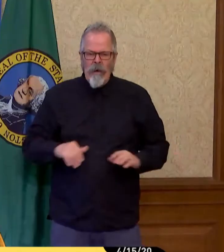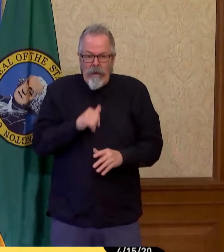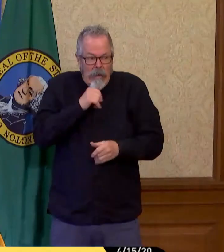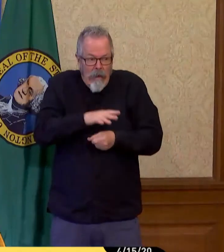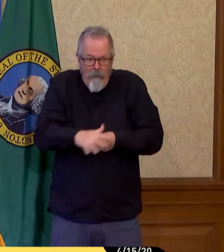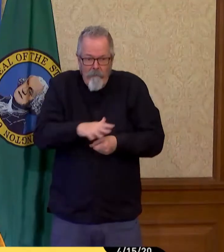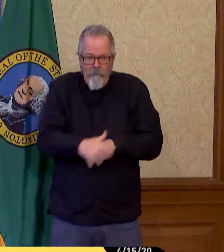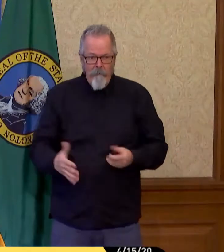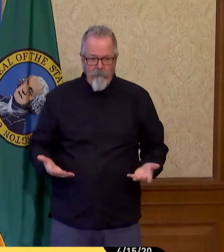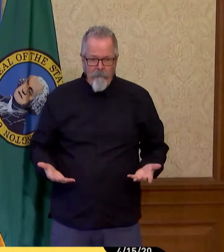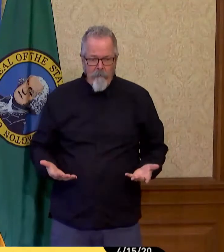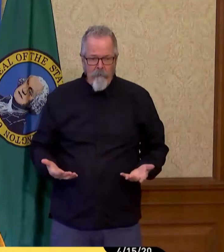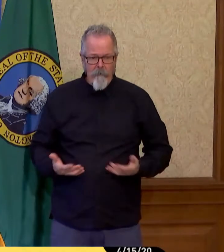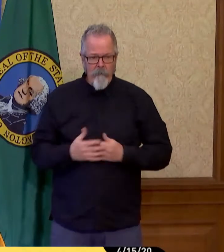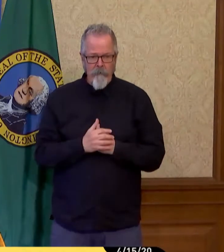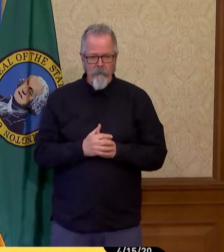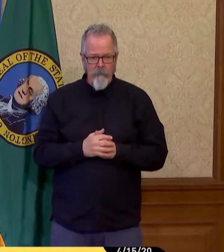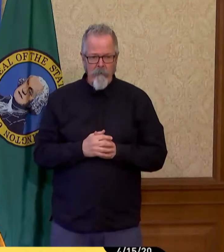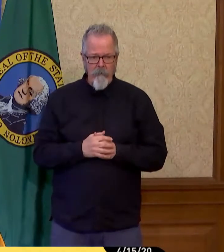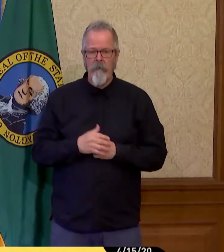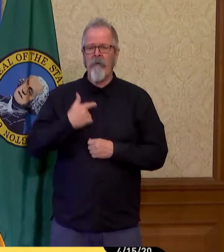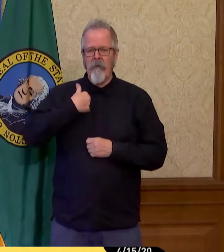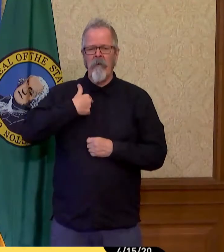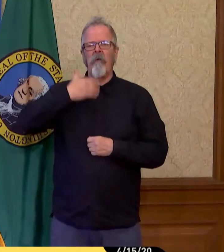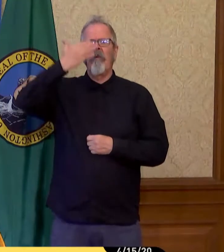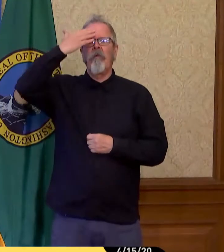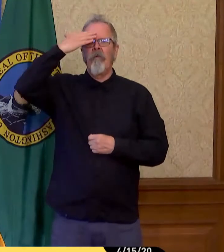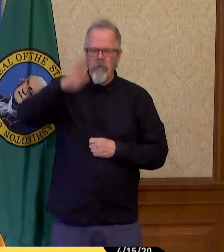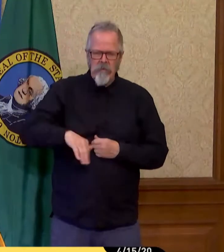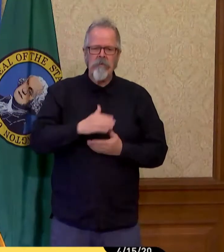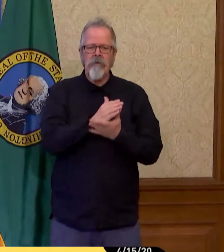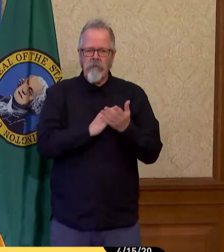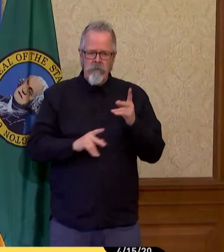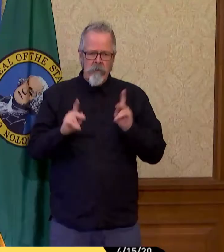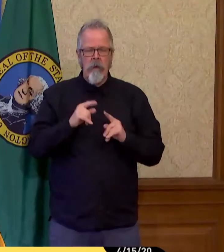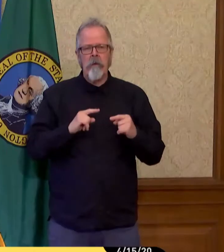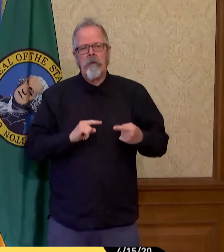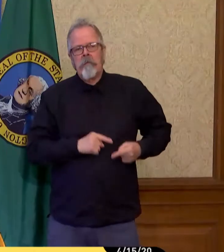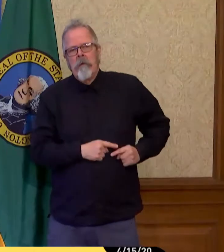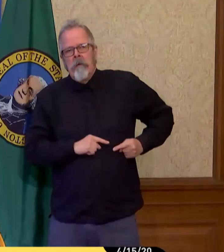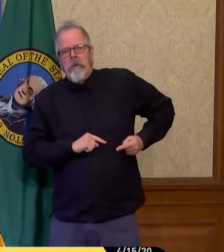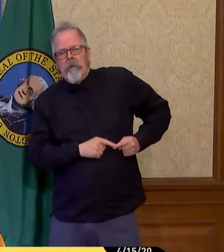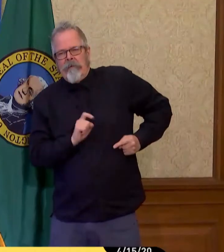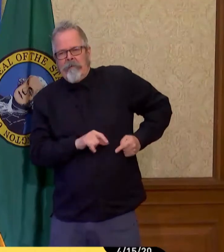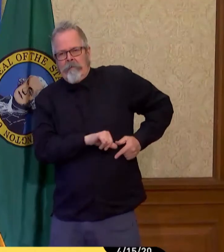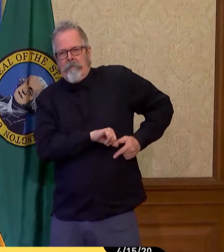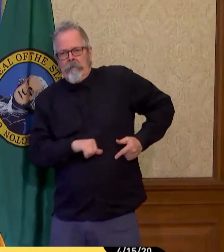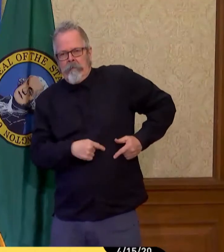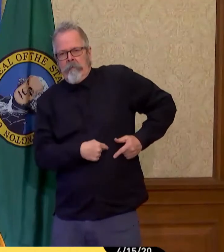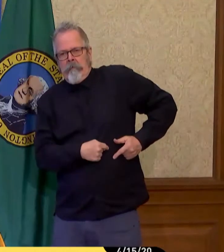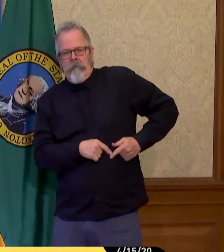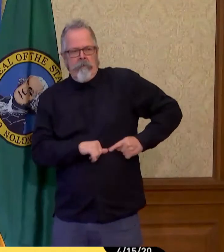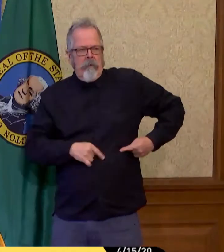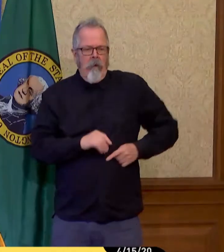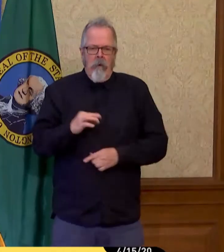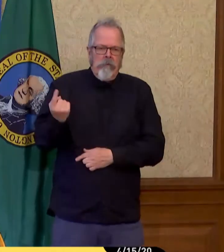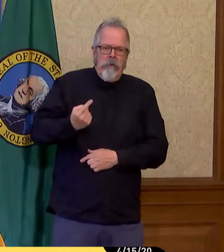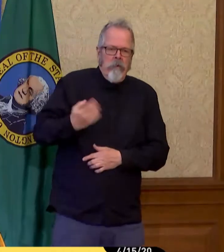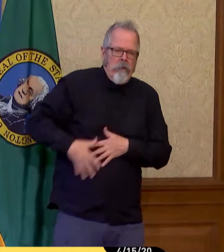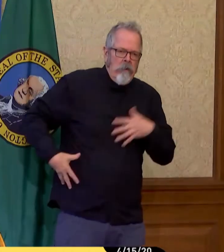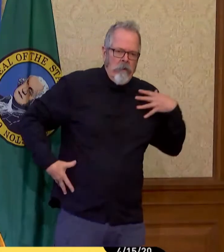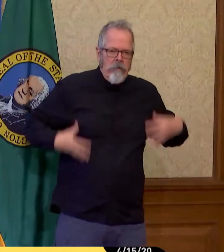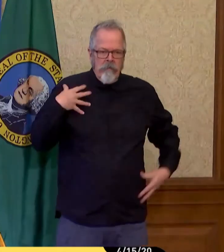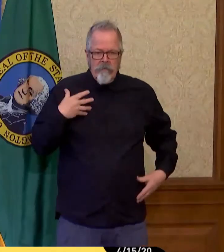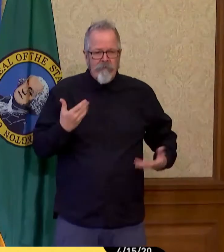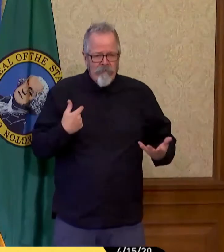moment, we still have to be jealously guarding that stockpile at the moment. That could change as